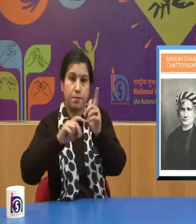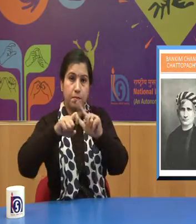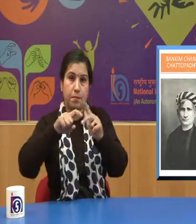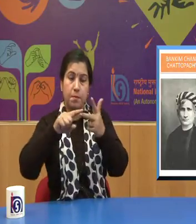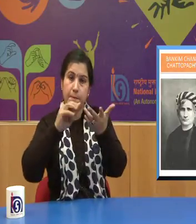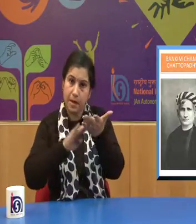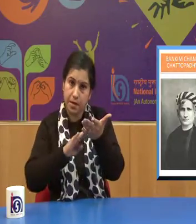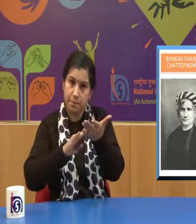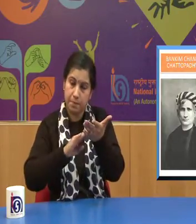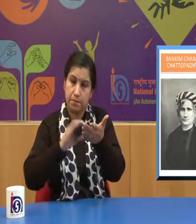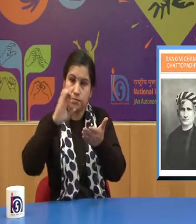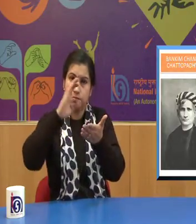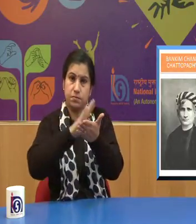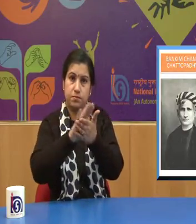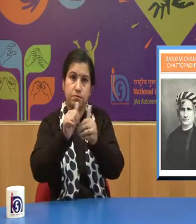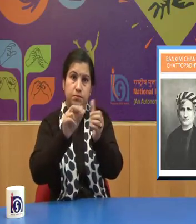mentions the sannyasi revolt in detail.